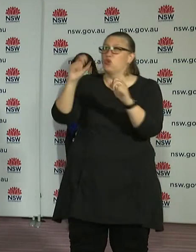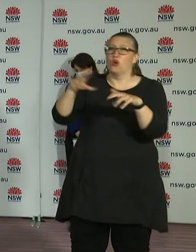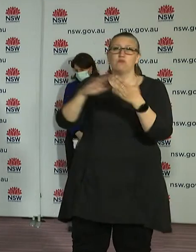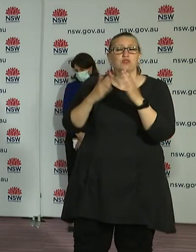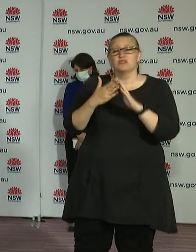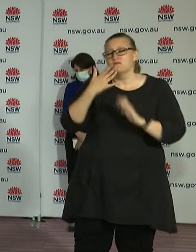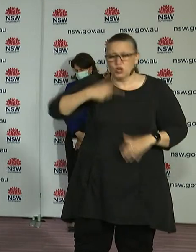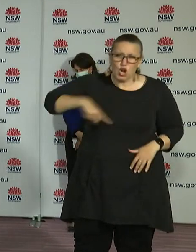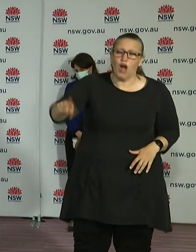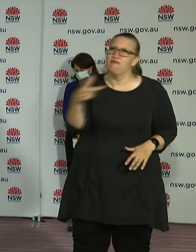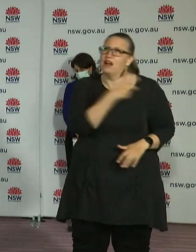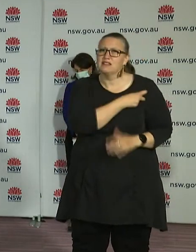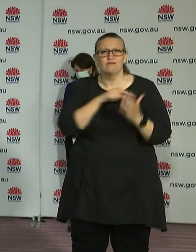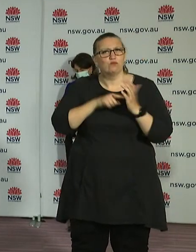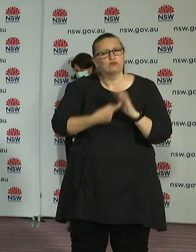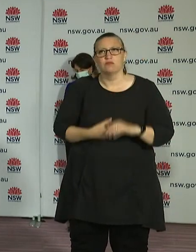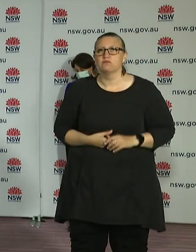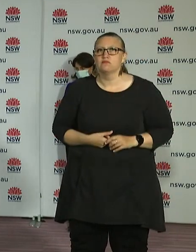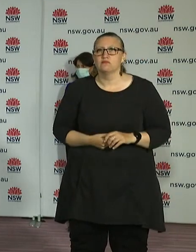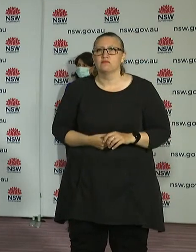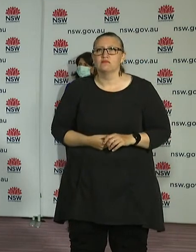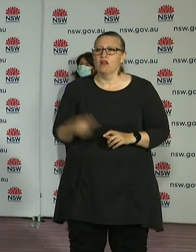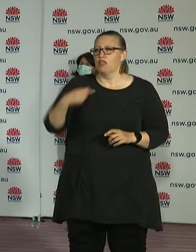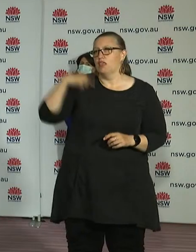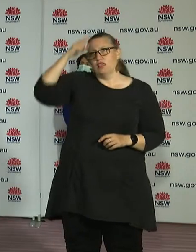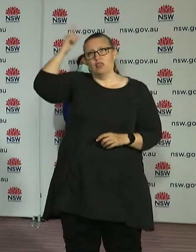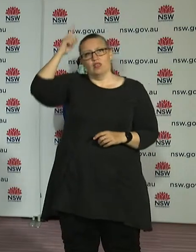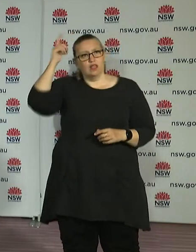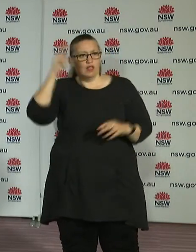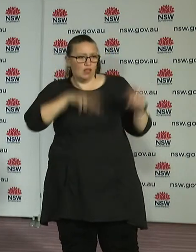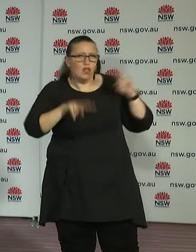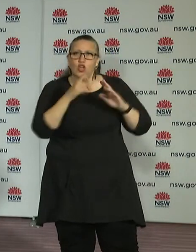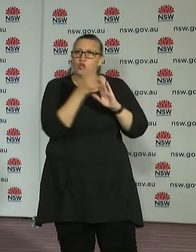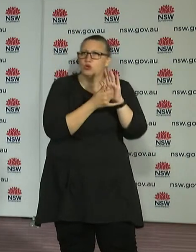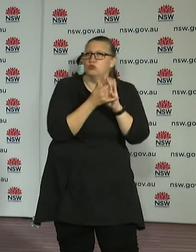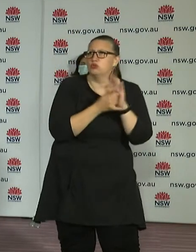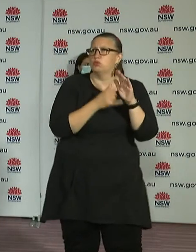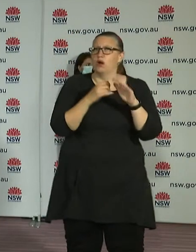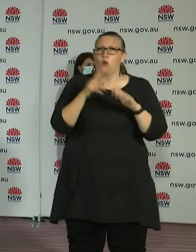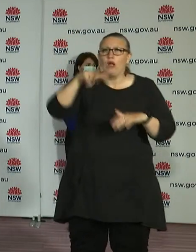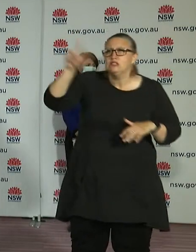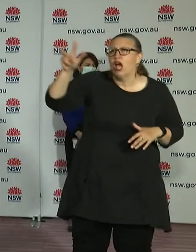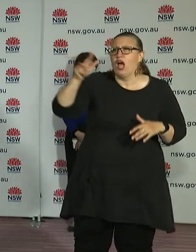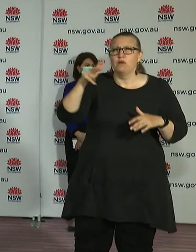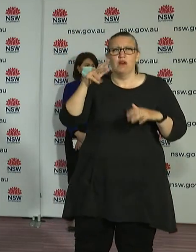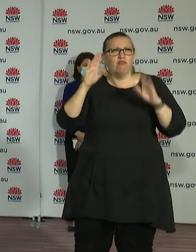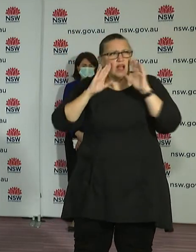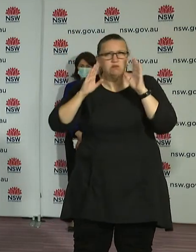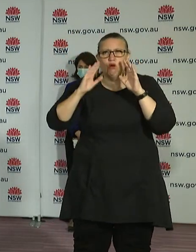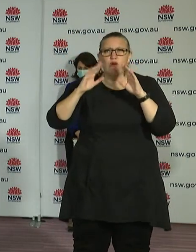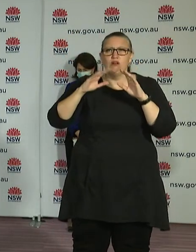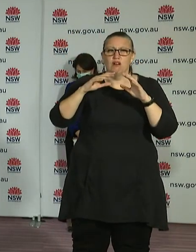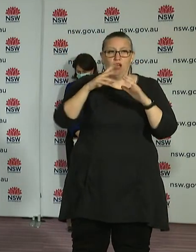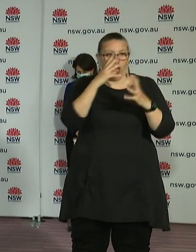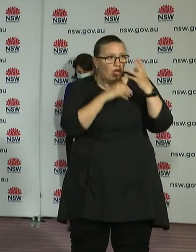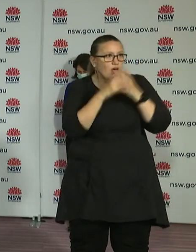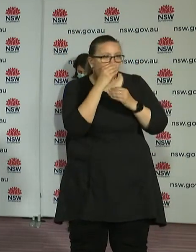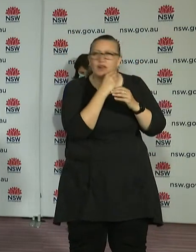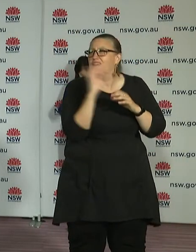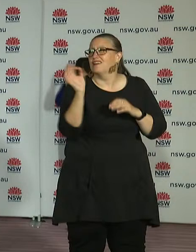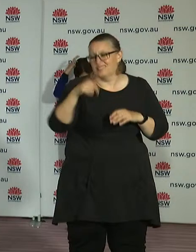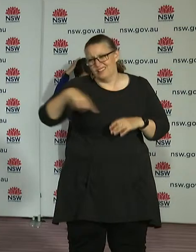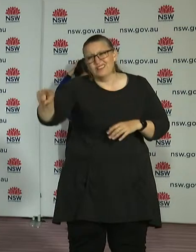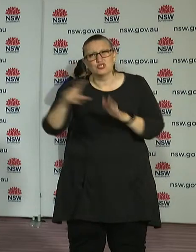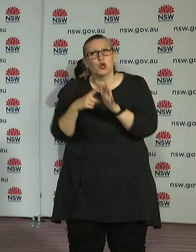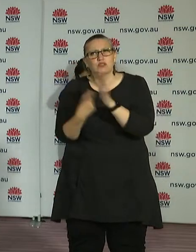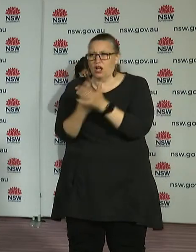please, please, get advice from a doctor. Don't get advice from social media. There are an awful lot of very